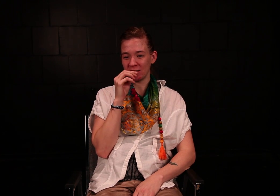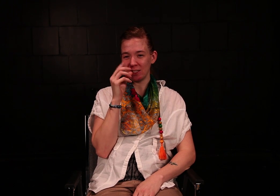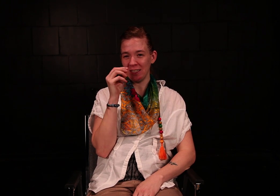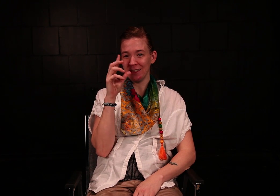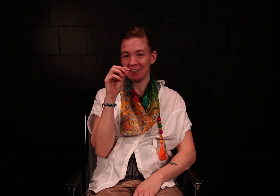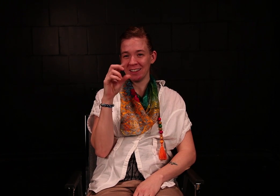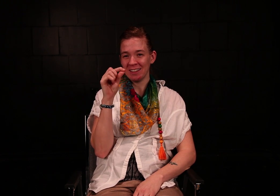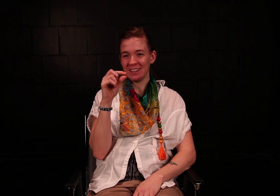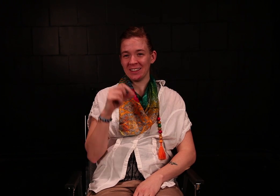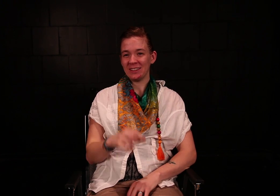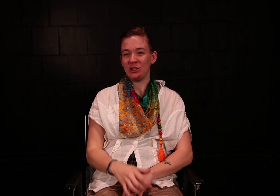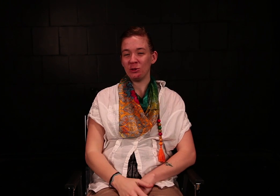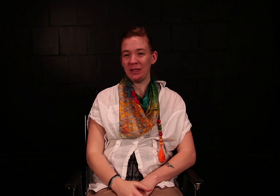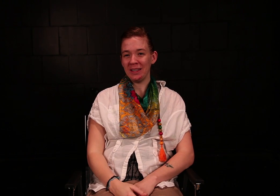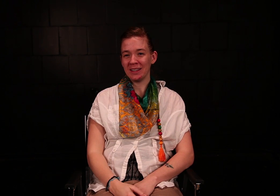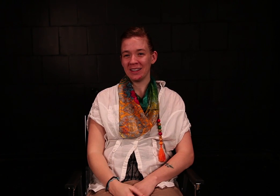squishy, chewy.